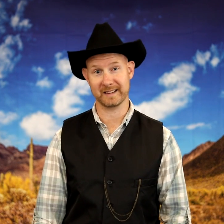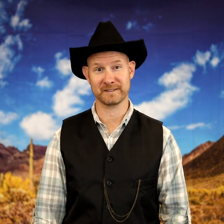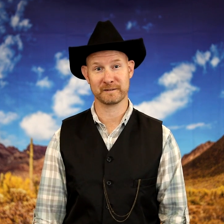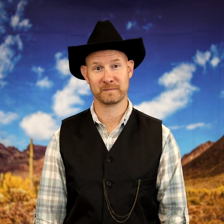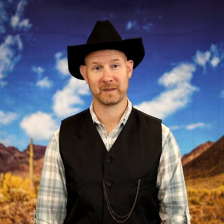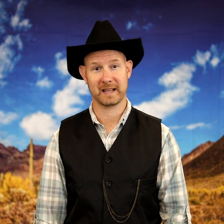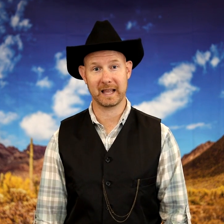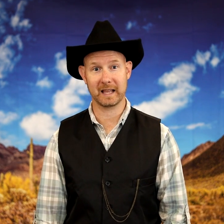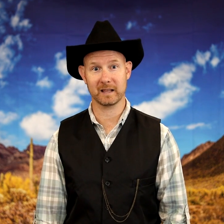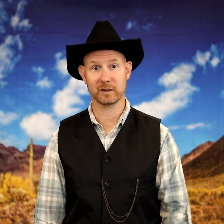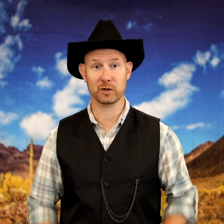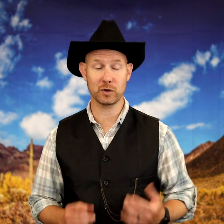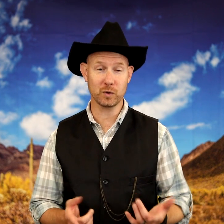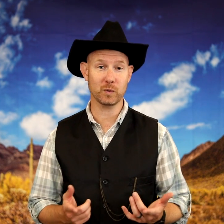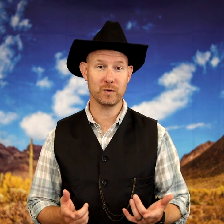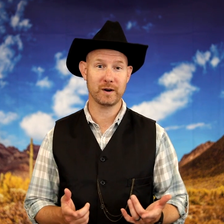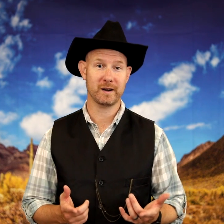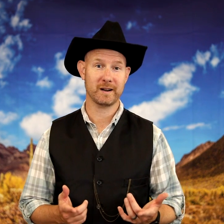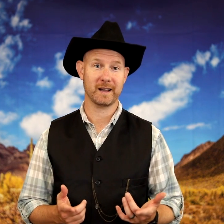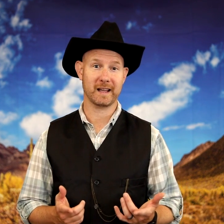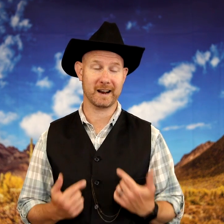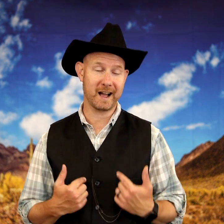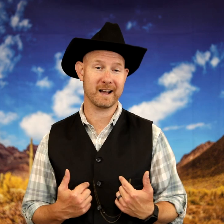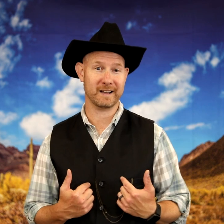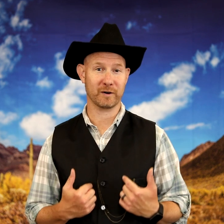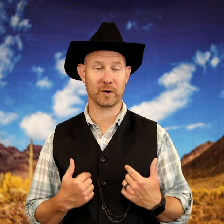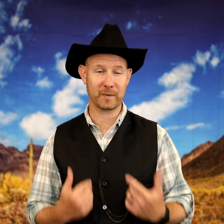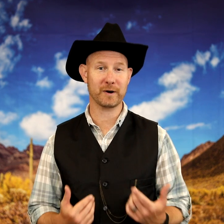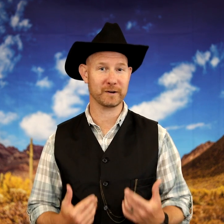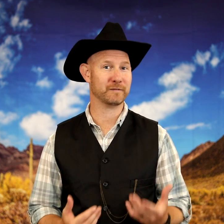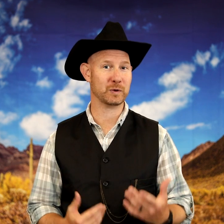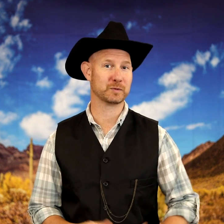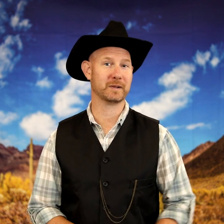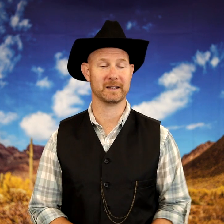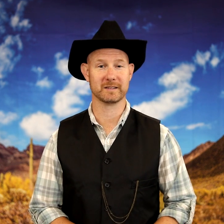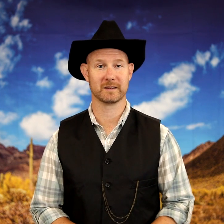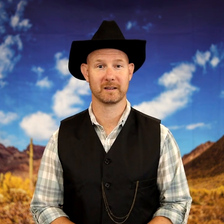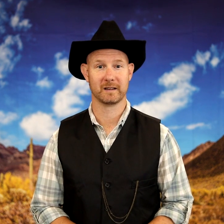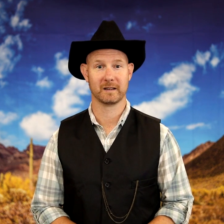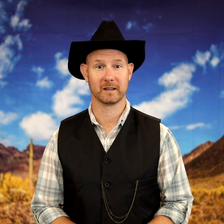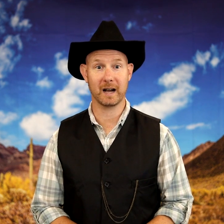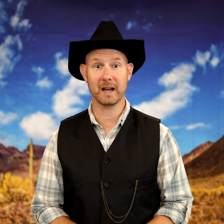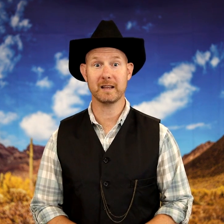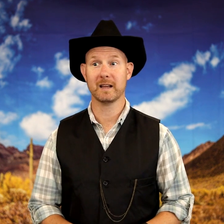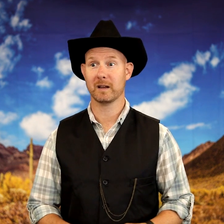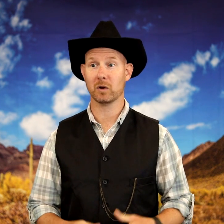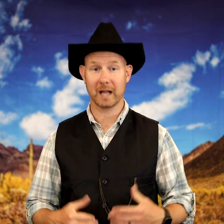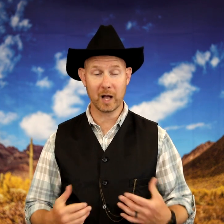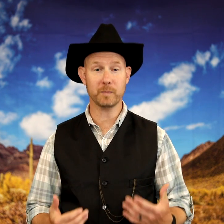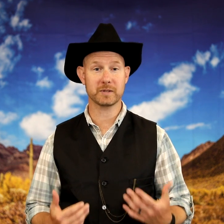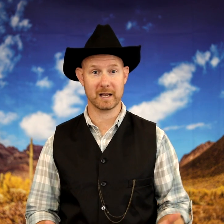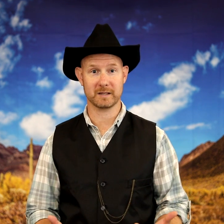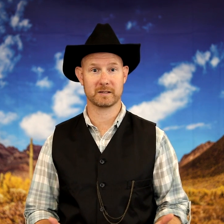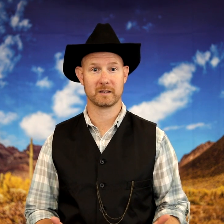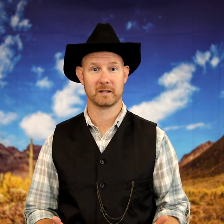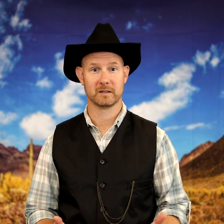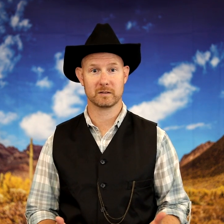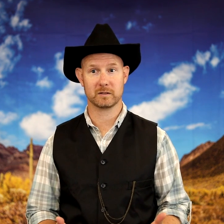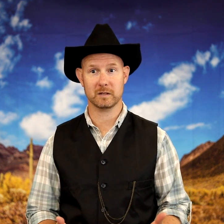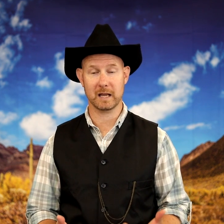plans. And you and I are a part of those plans. God helps us in